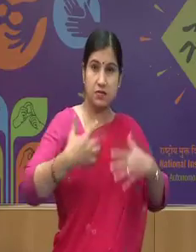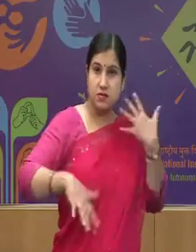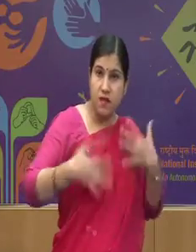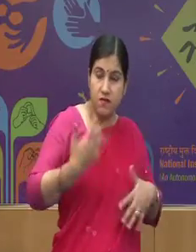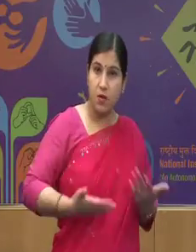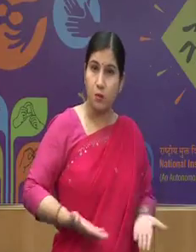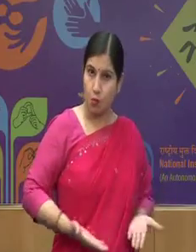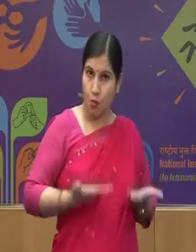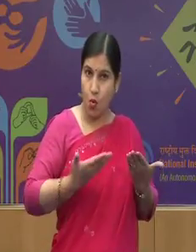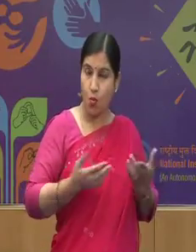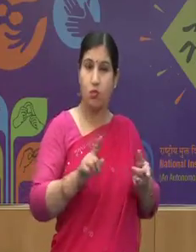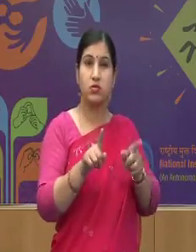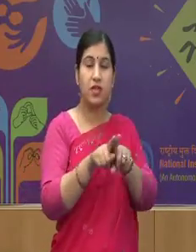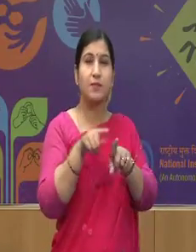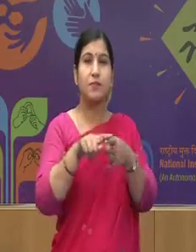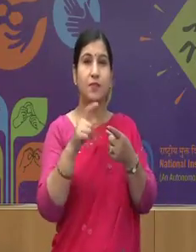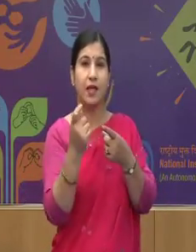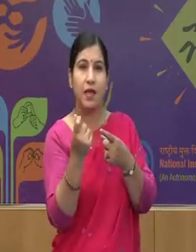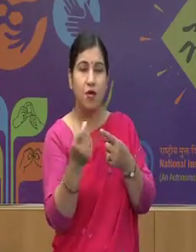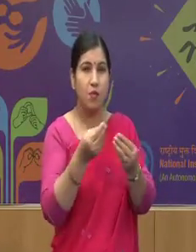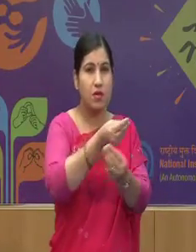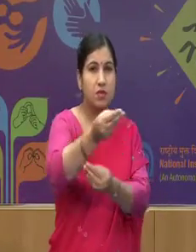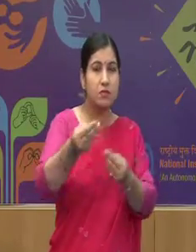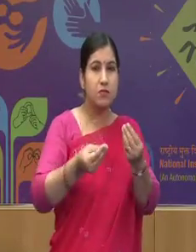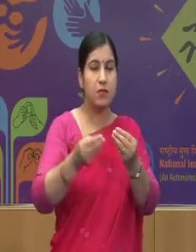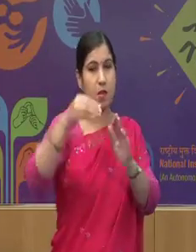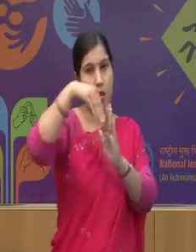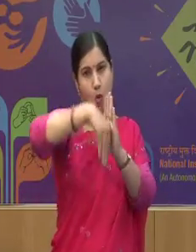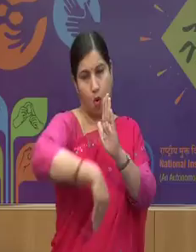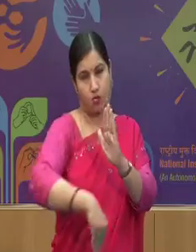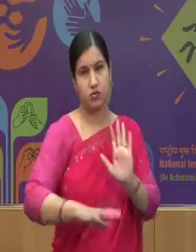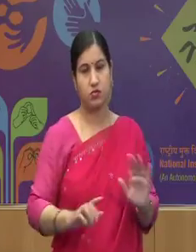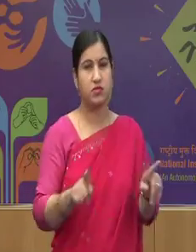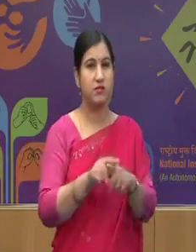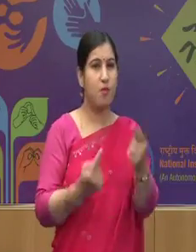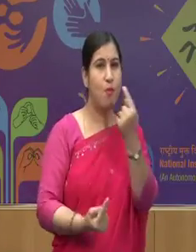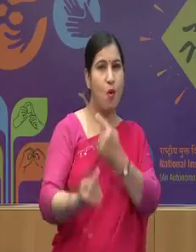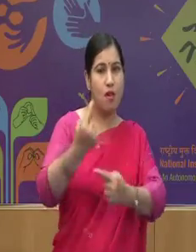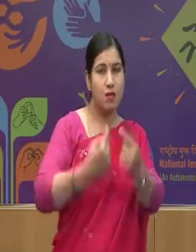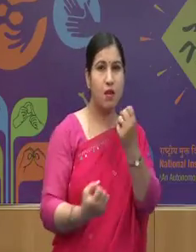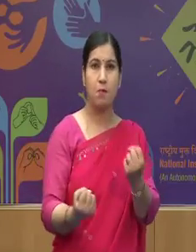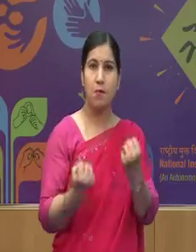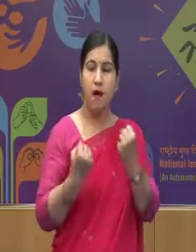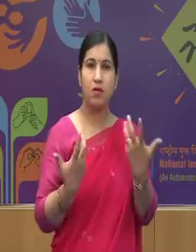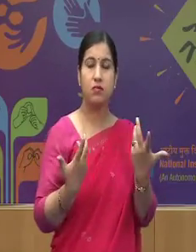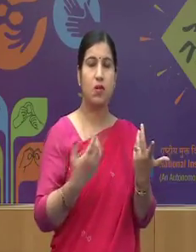and her economic, military, and political powers was